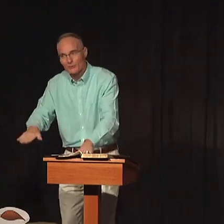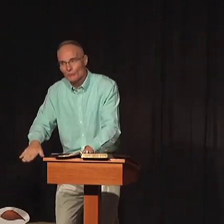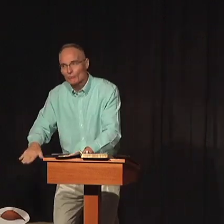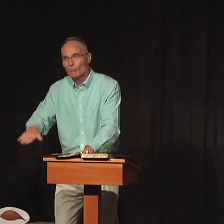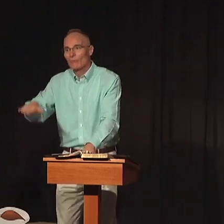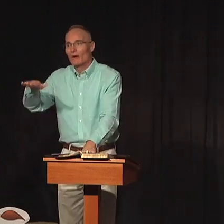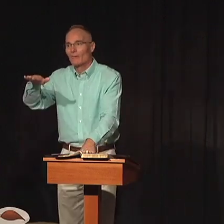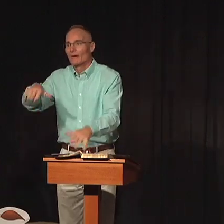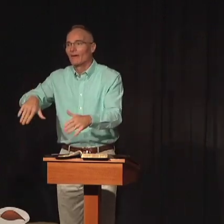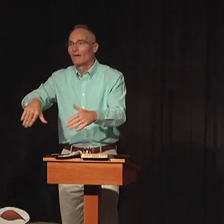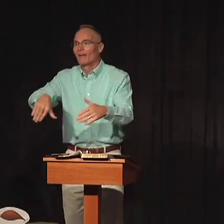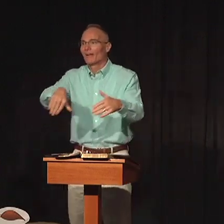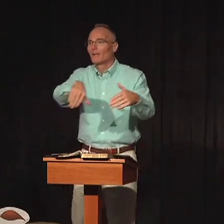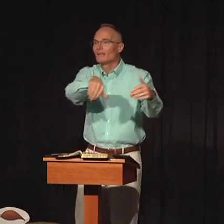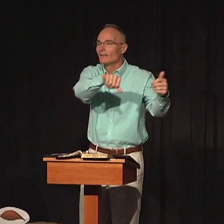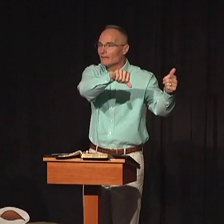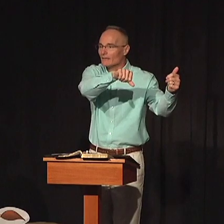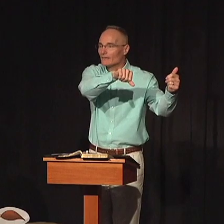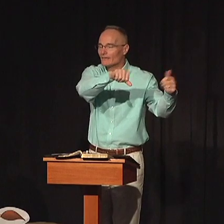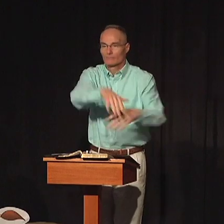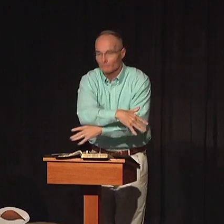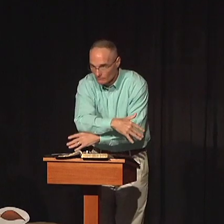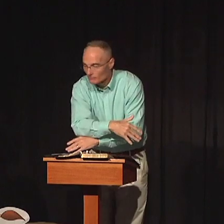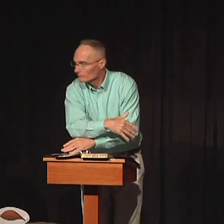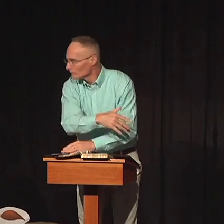Because when your children are grown and then they leave,